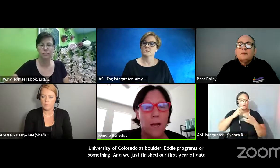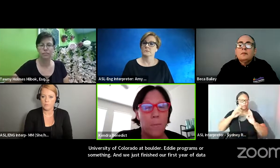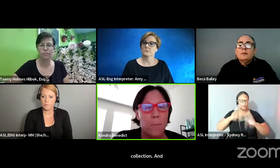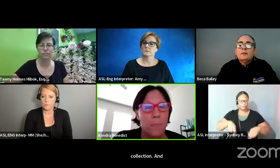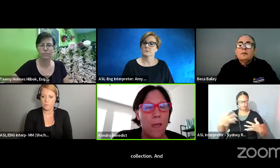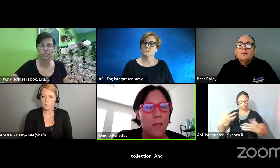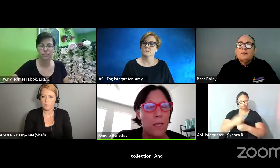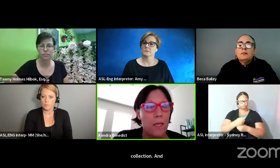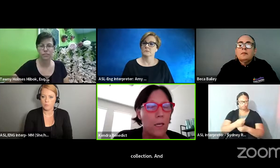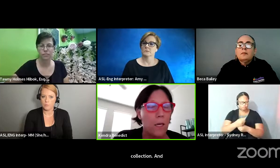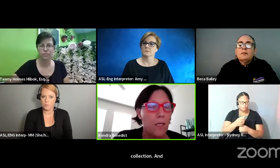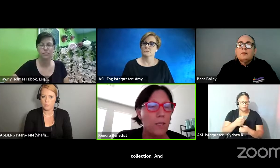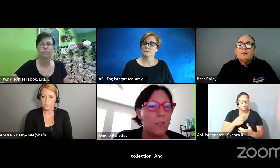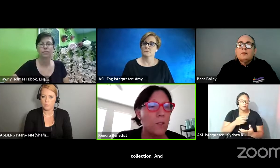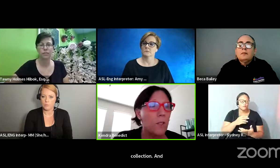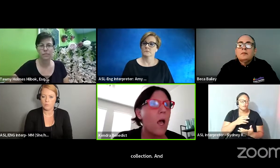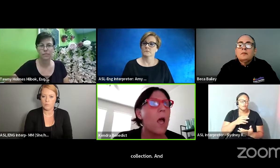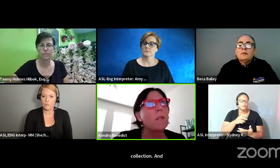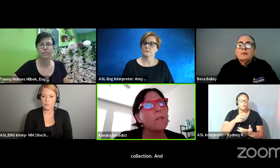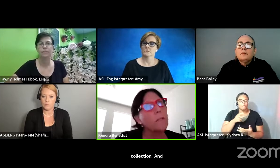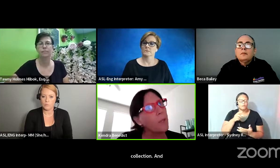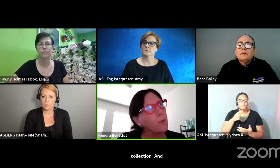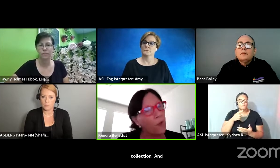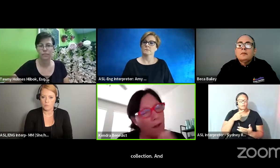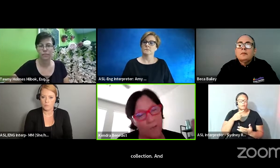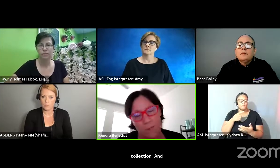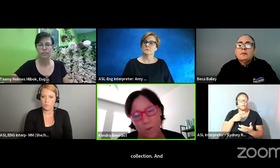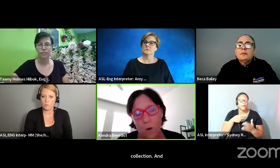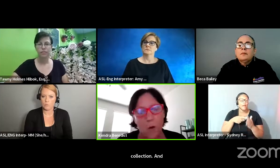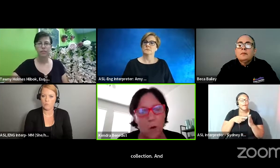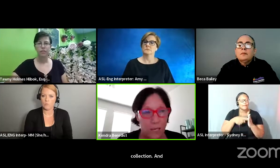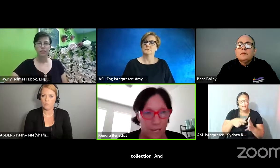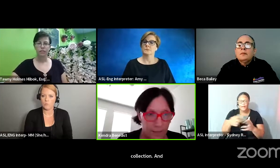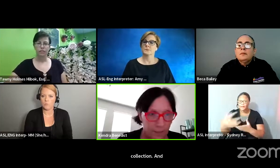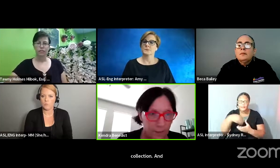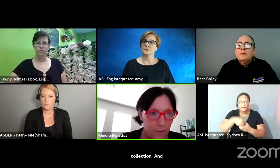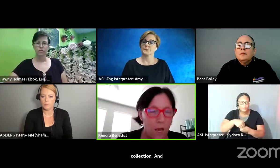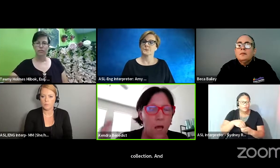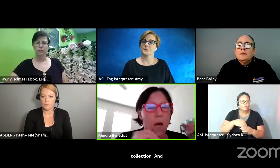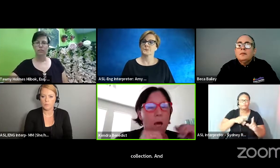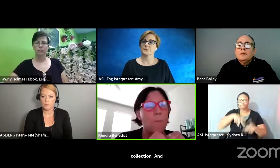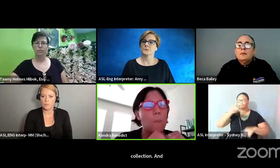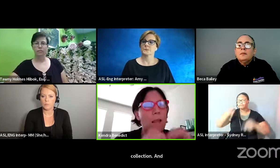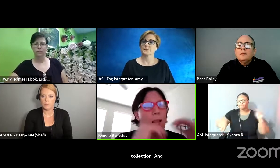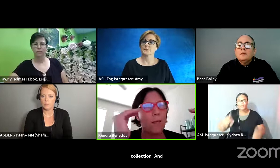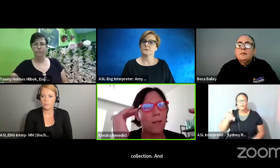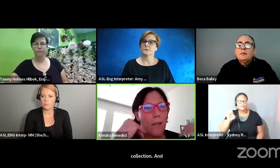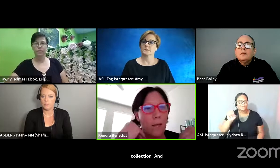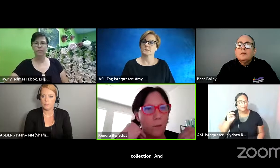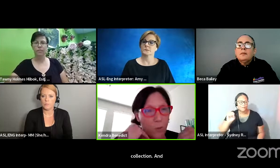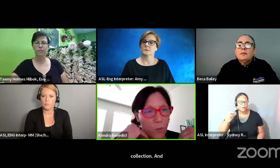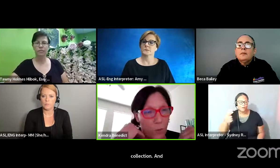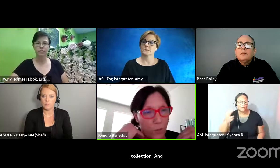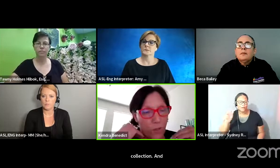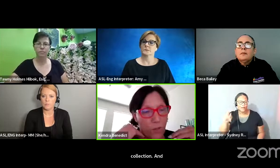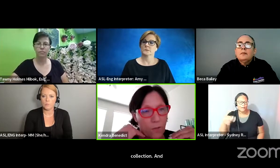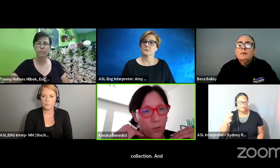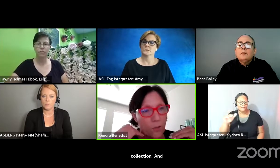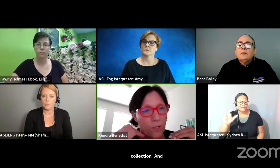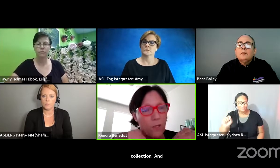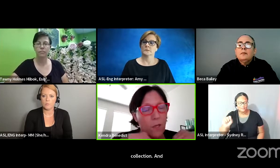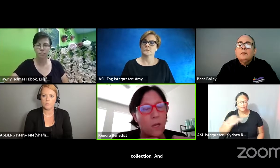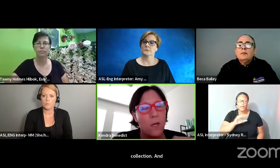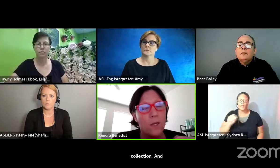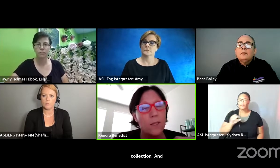that it considers demographics of all kinds and the outcome scores